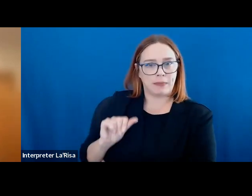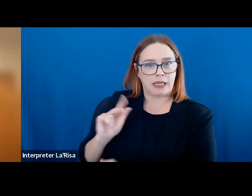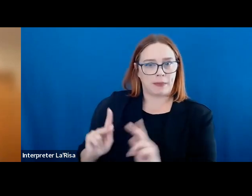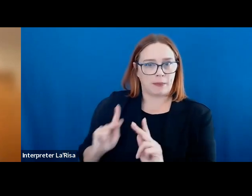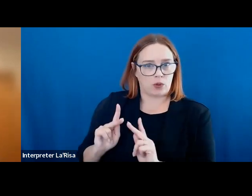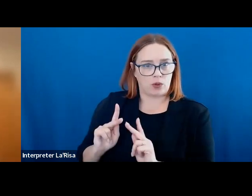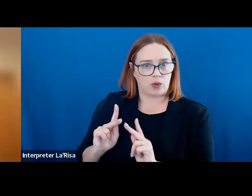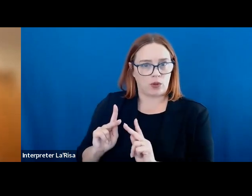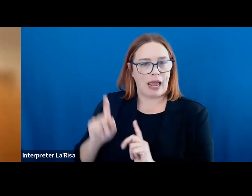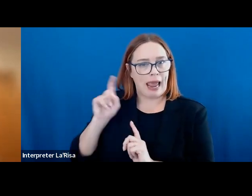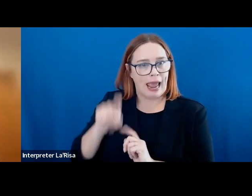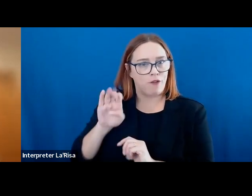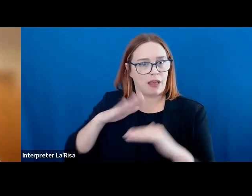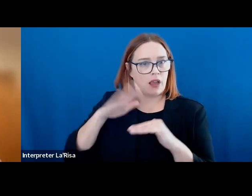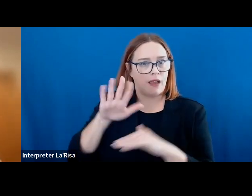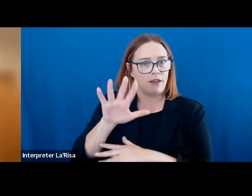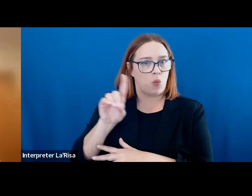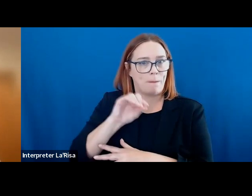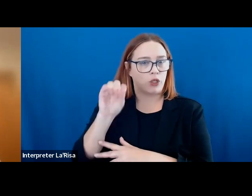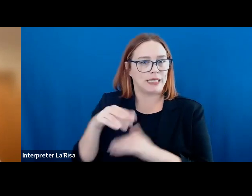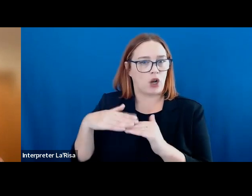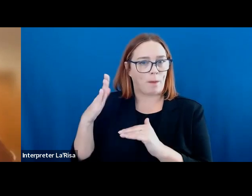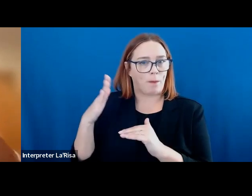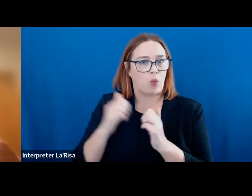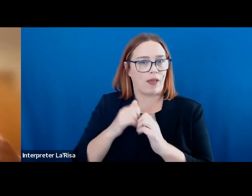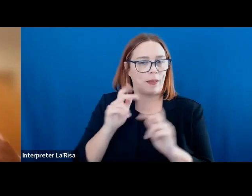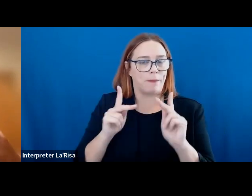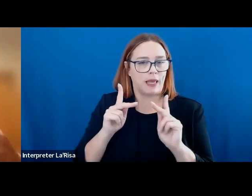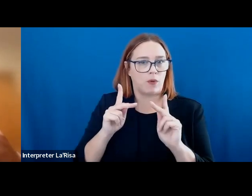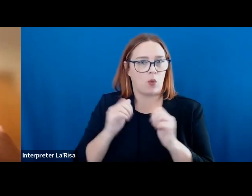or more individuals with disabilities. So